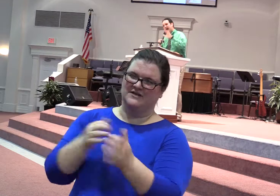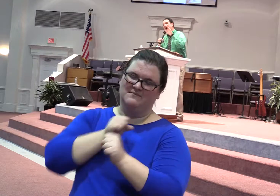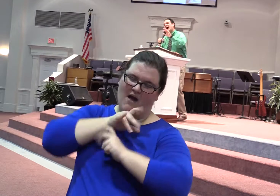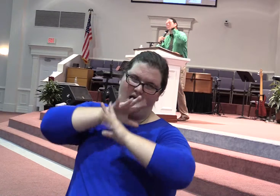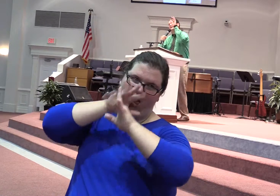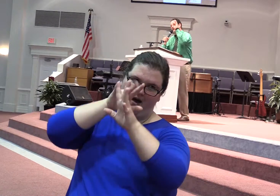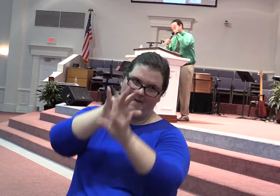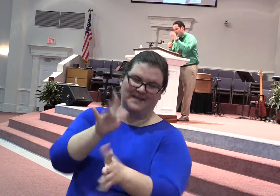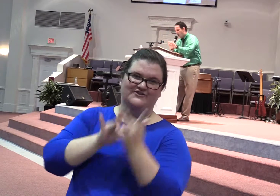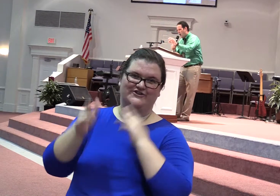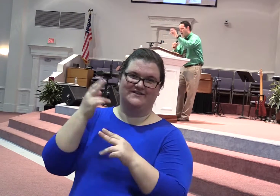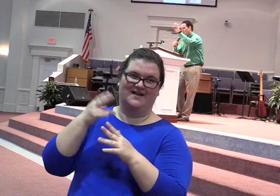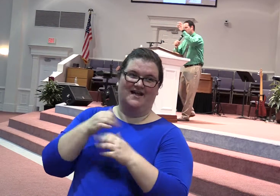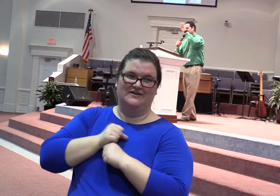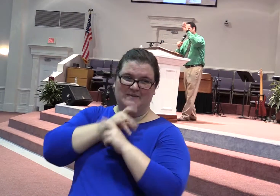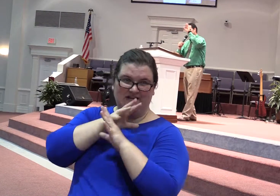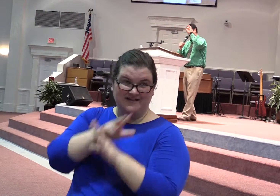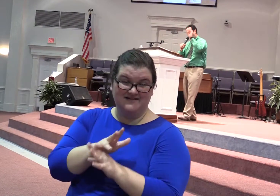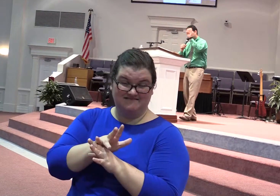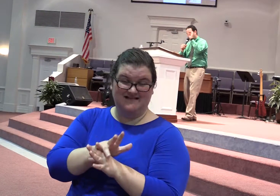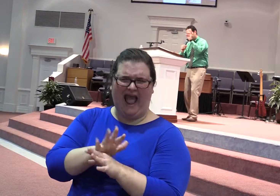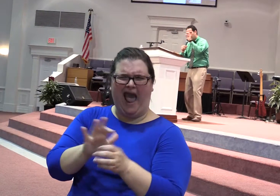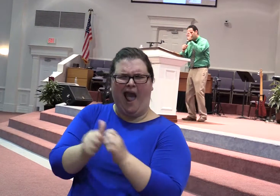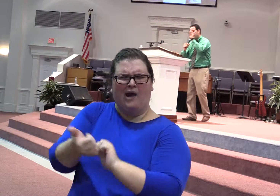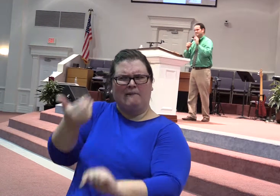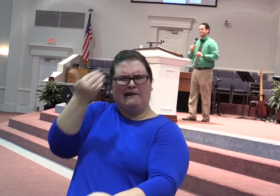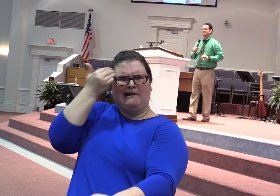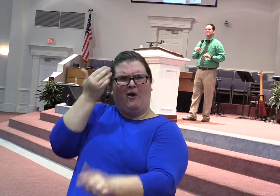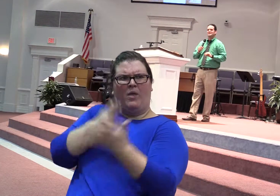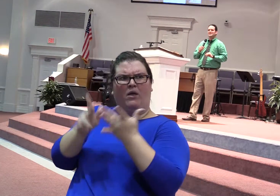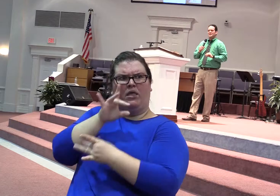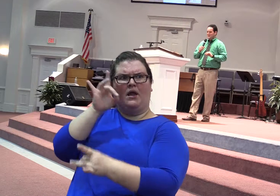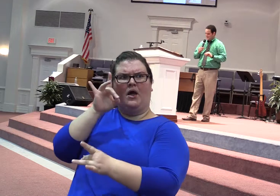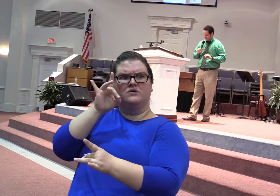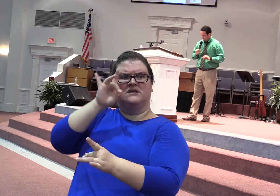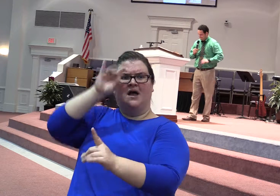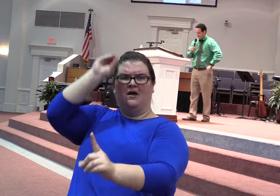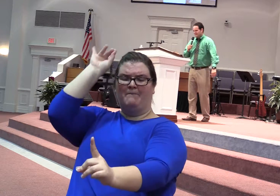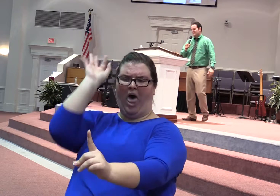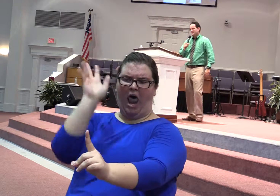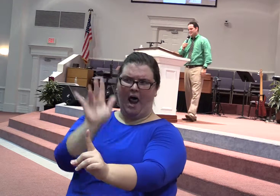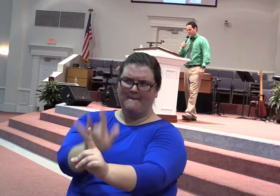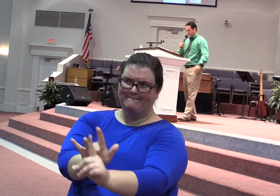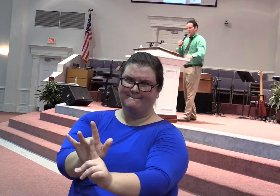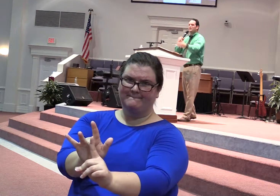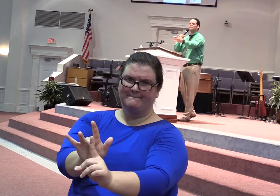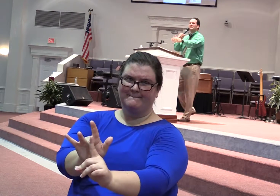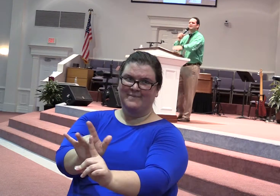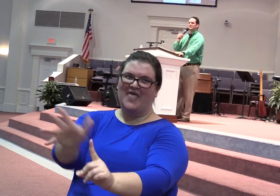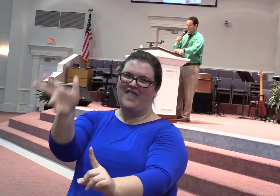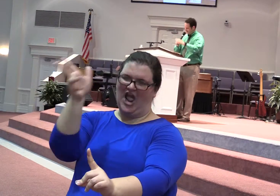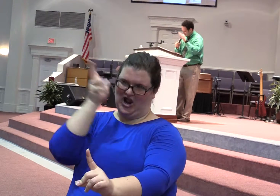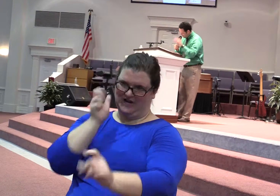Hallelujah. And how did they know the Holy Ghost fell on them? Heard him speak with tongue. Verse